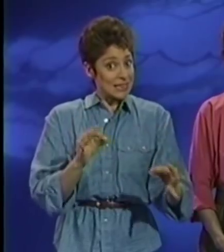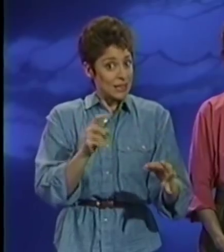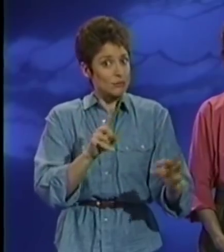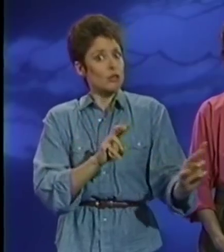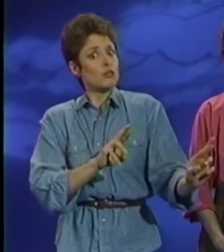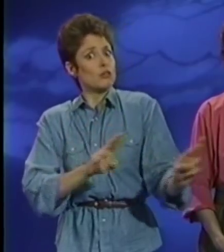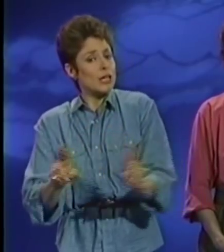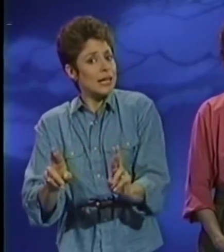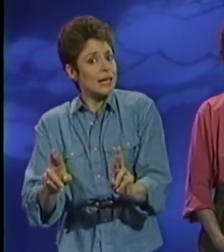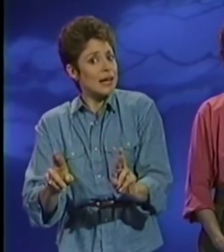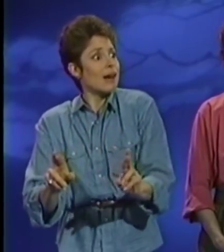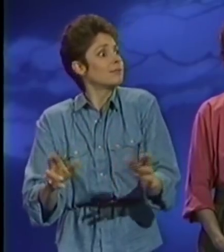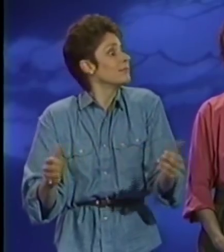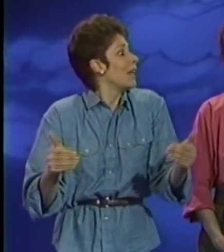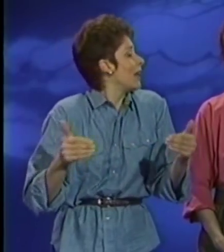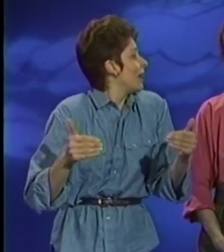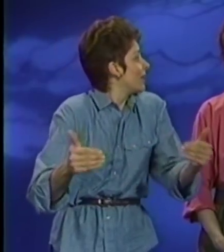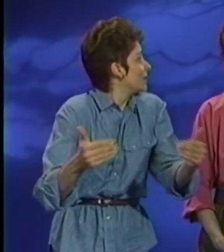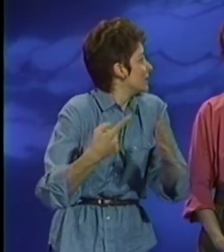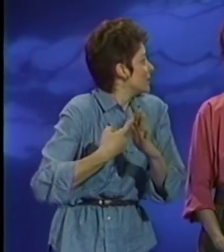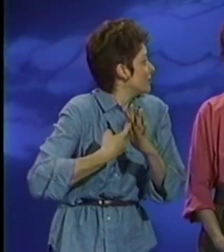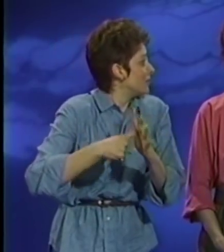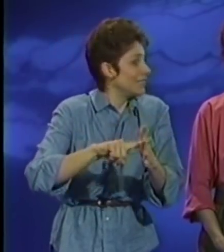And if you're ready, let's begin.